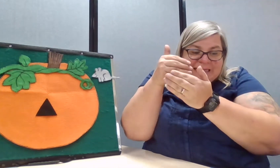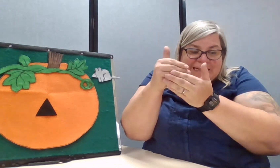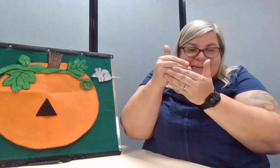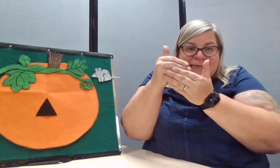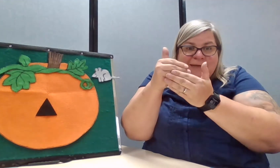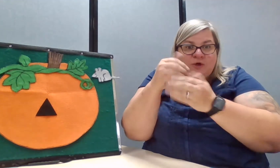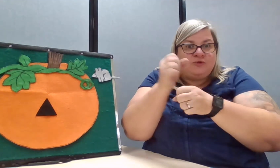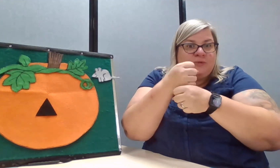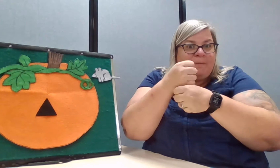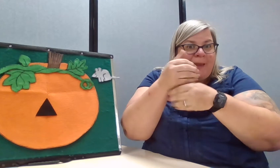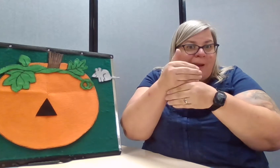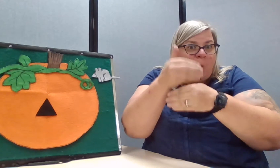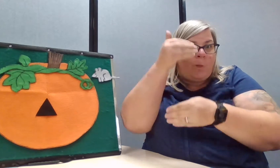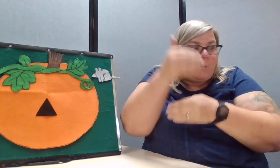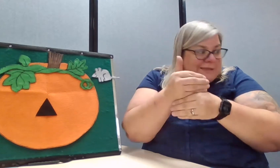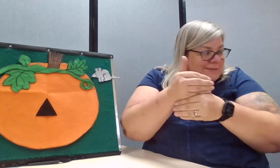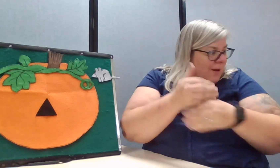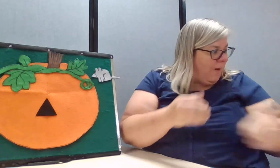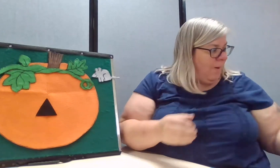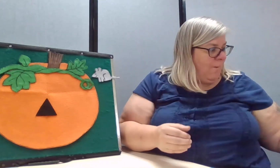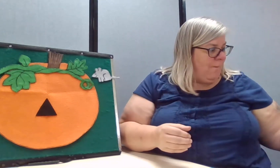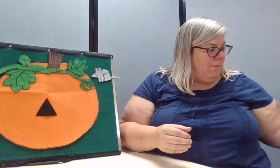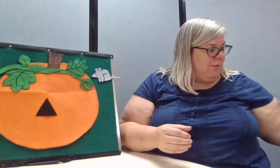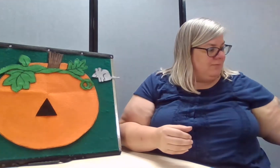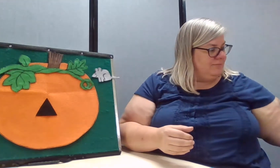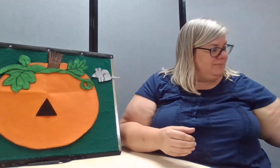house to make windows.